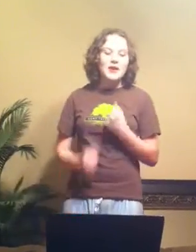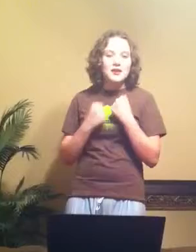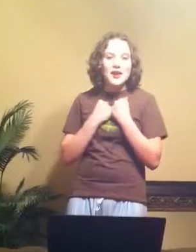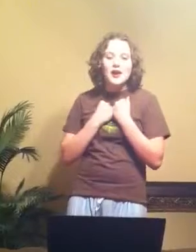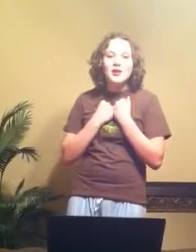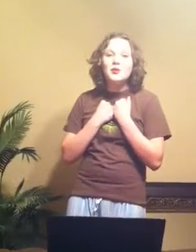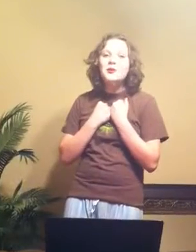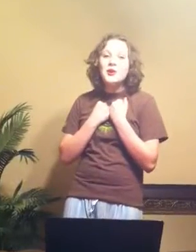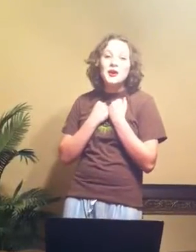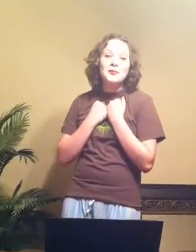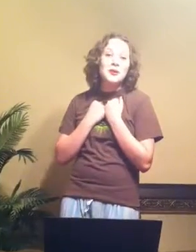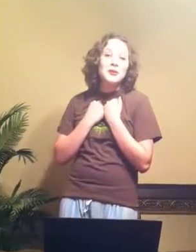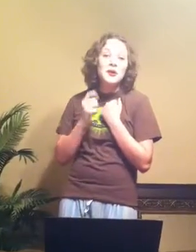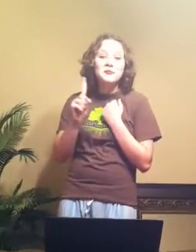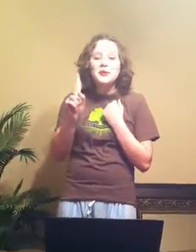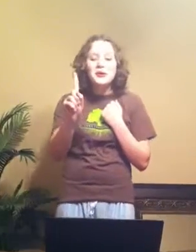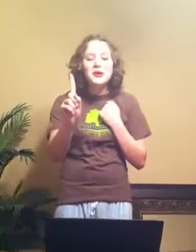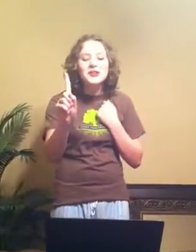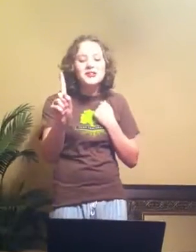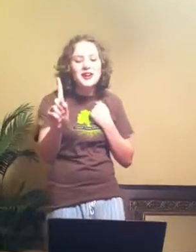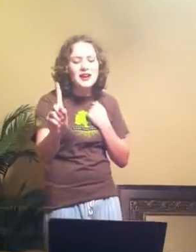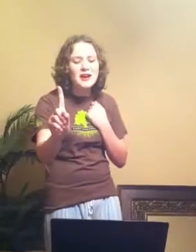and now you want me one more